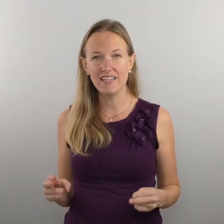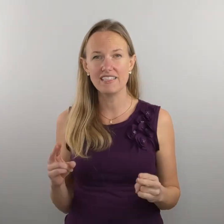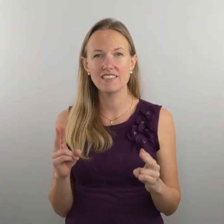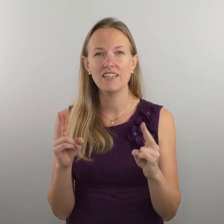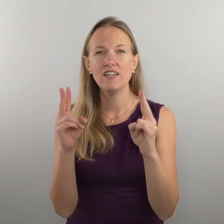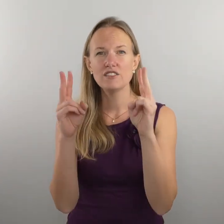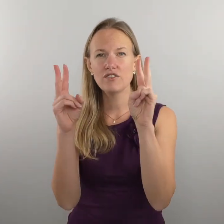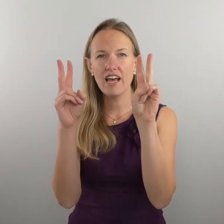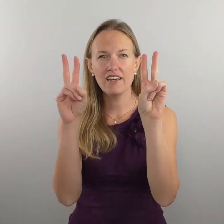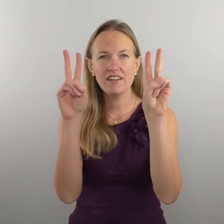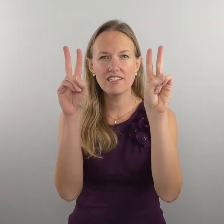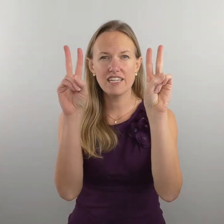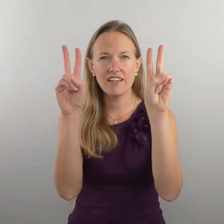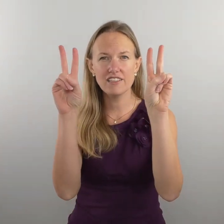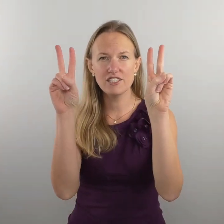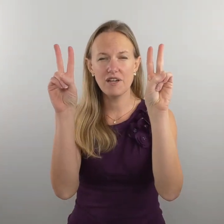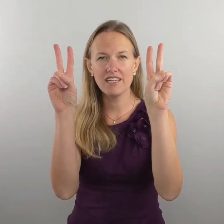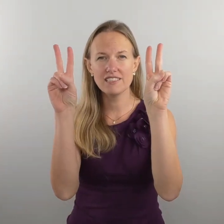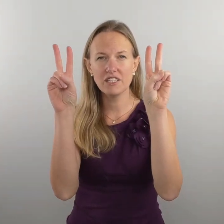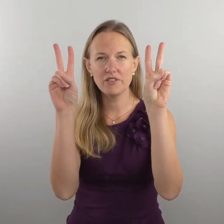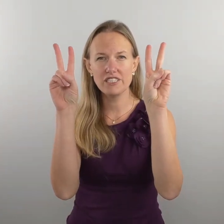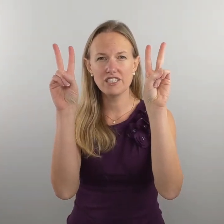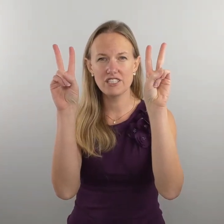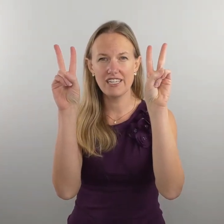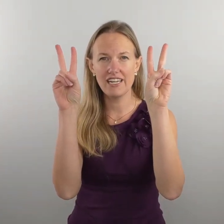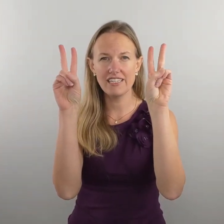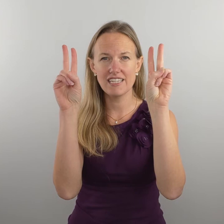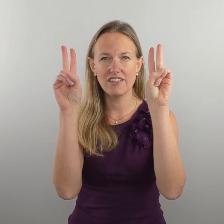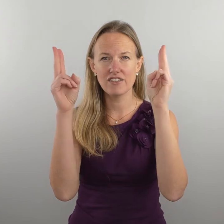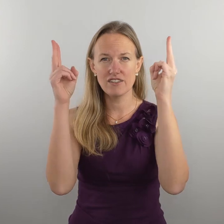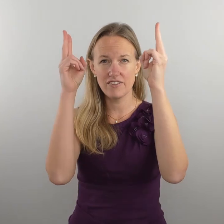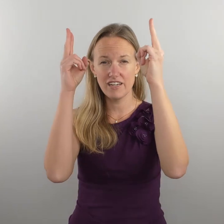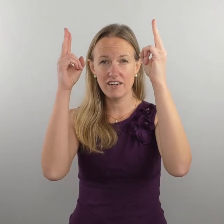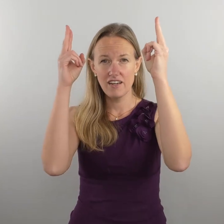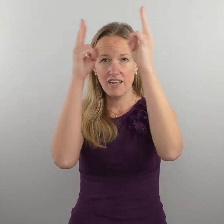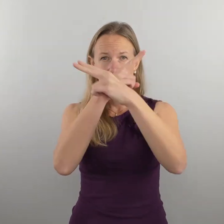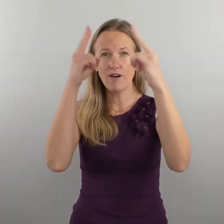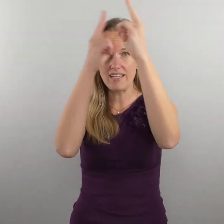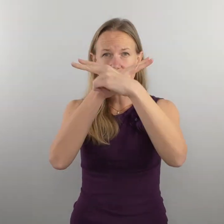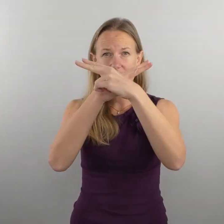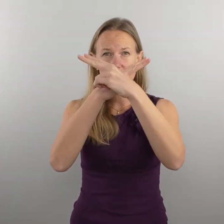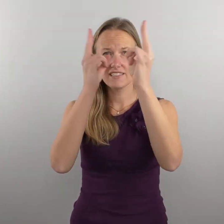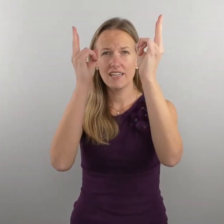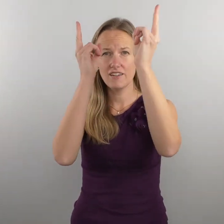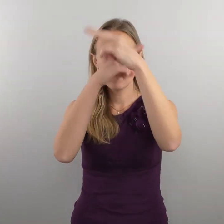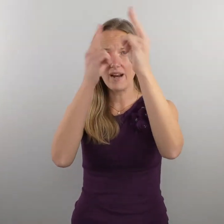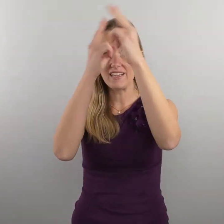reckless. So for that, you're gonna take your 2 hands here with just your index and your third finger, reckless, okay?